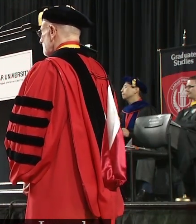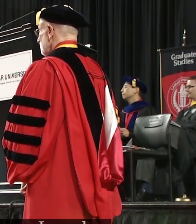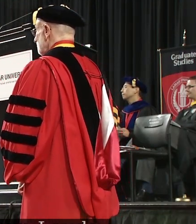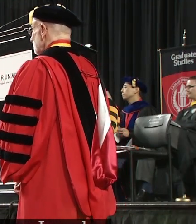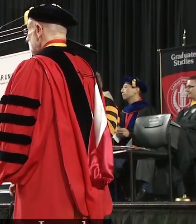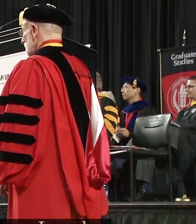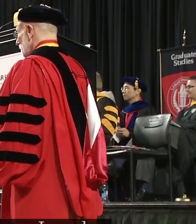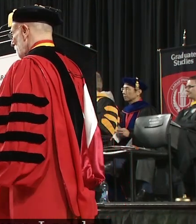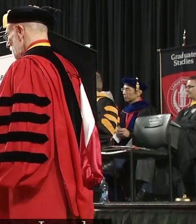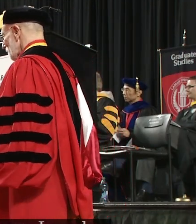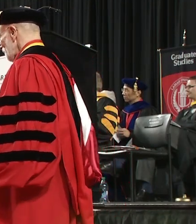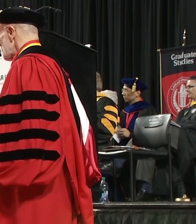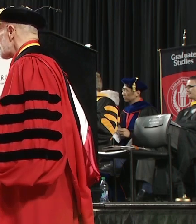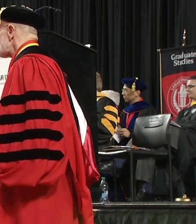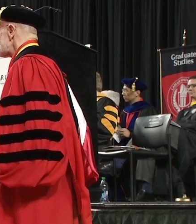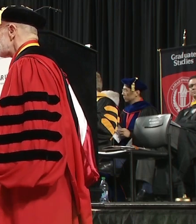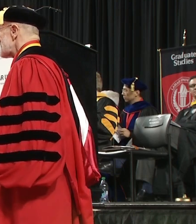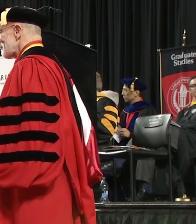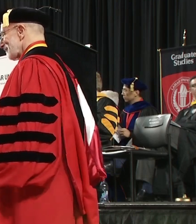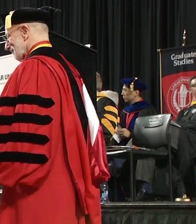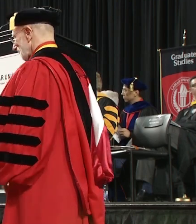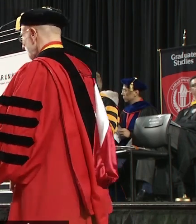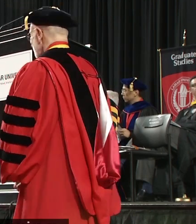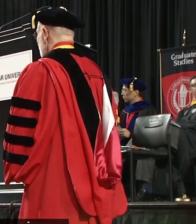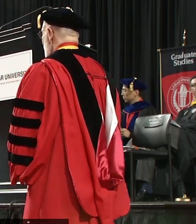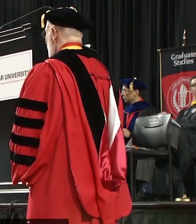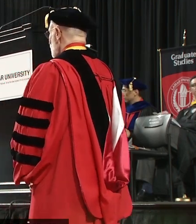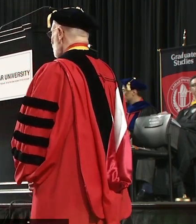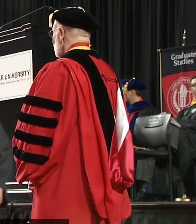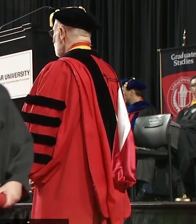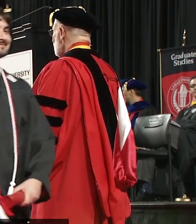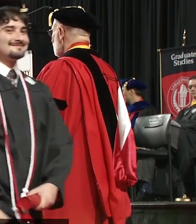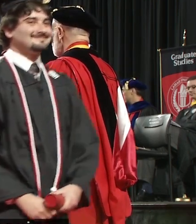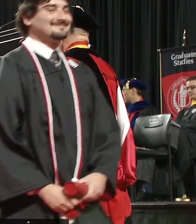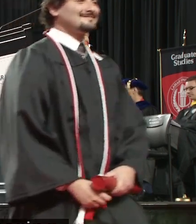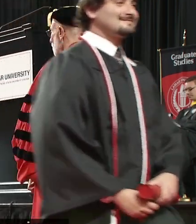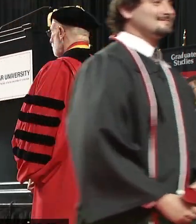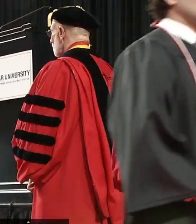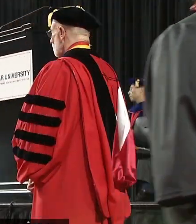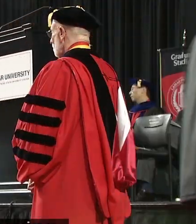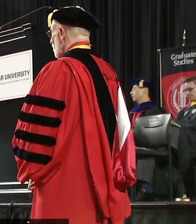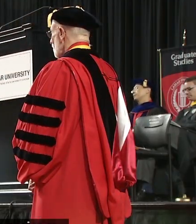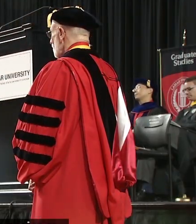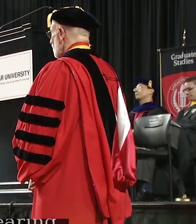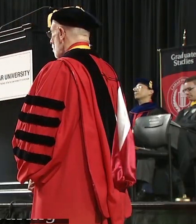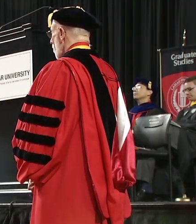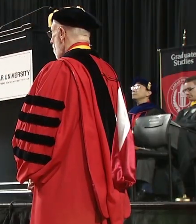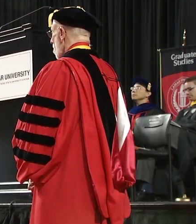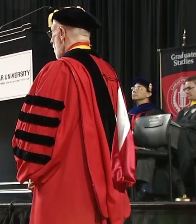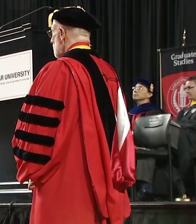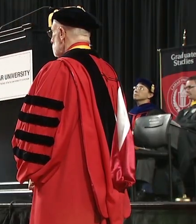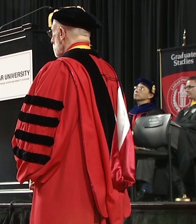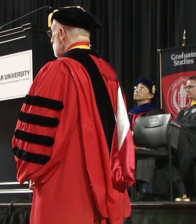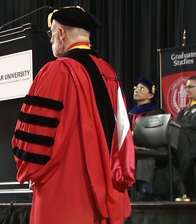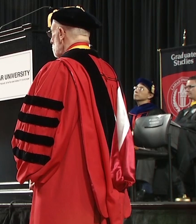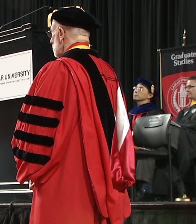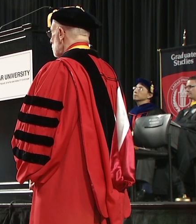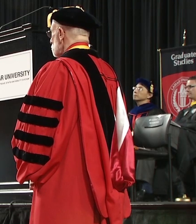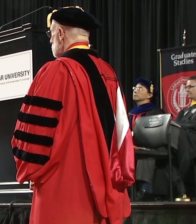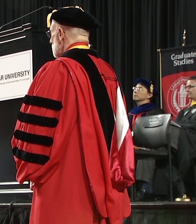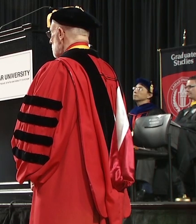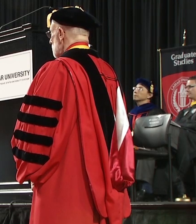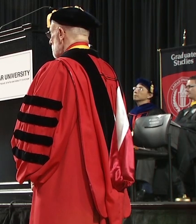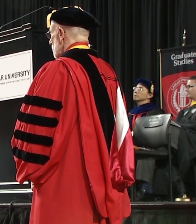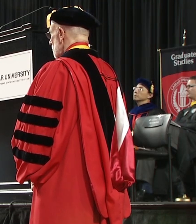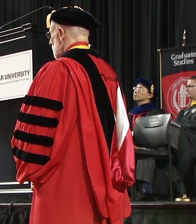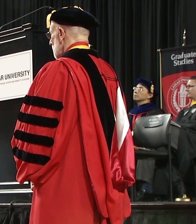For the Bachelor of Science in Speech and Hearing Sciences, Carrie Marie McDonald.